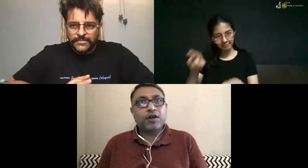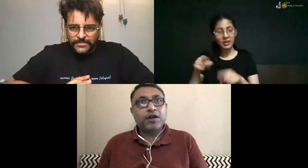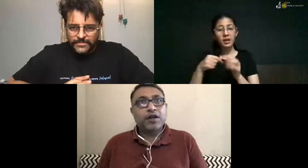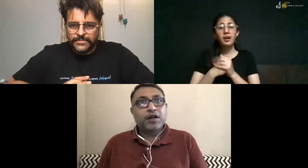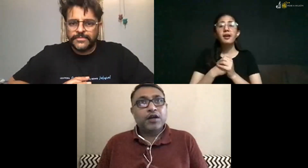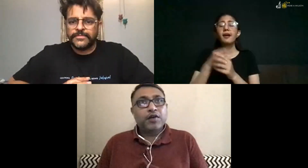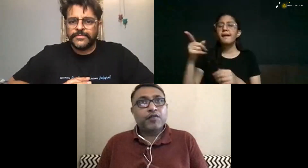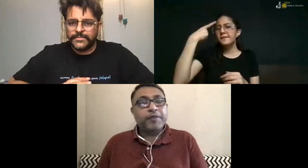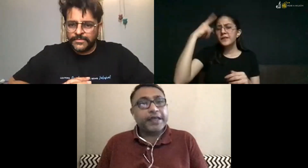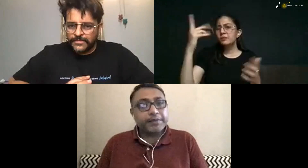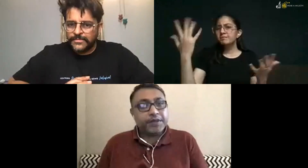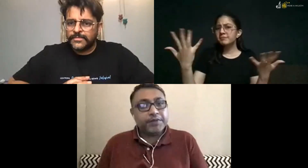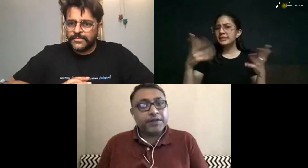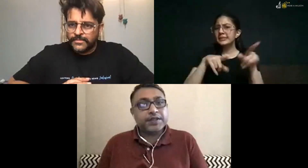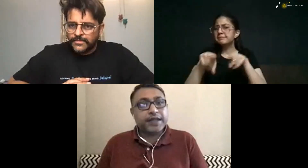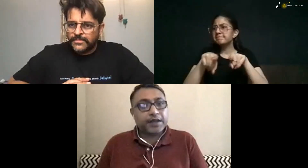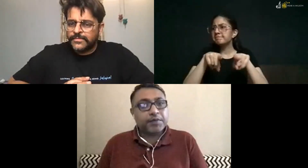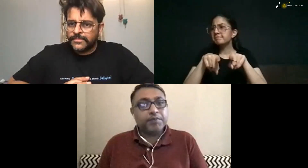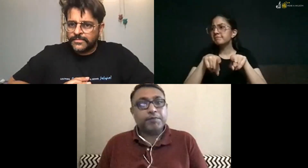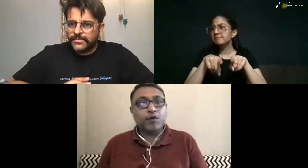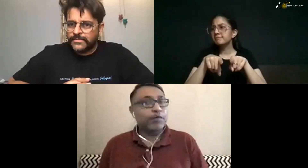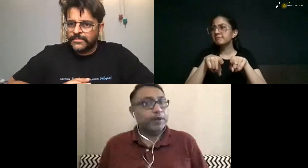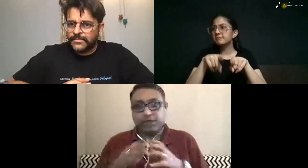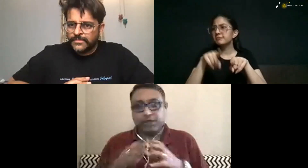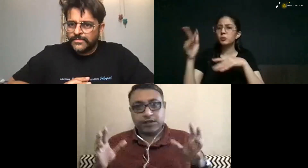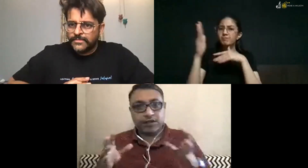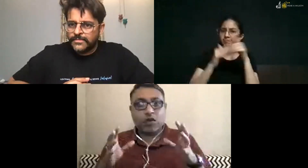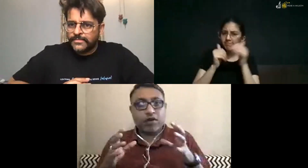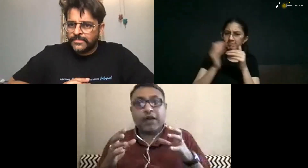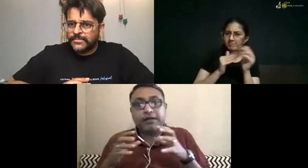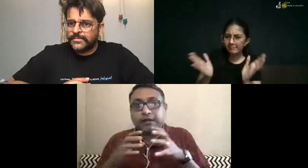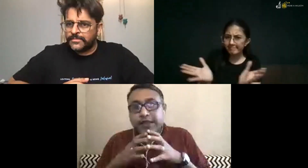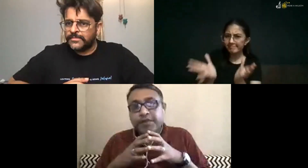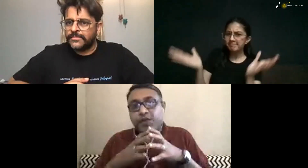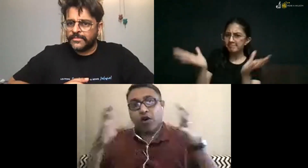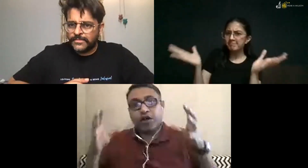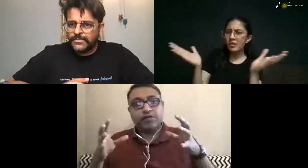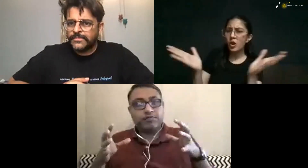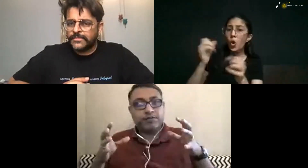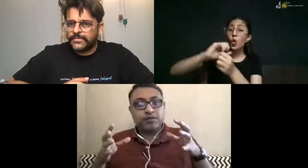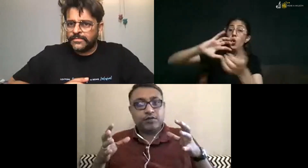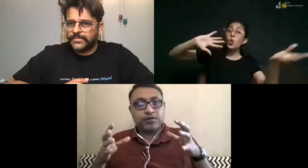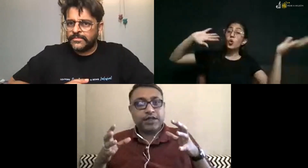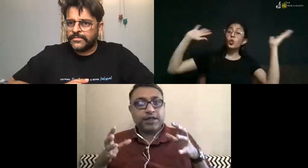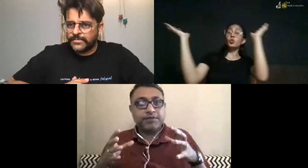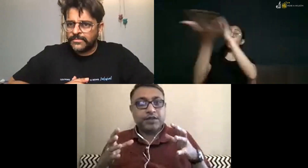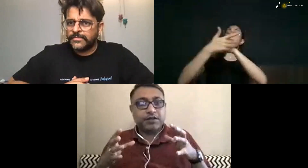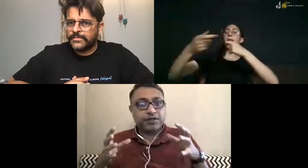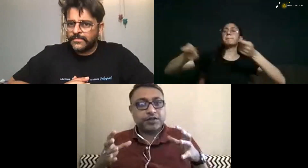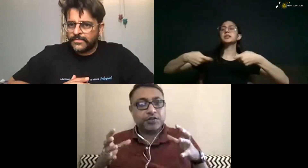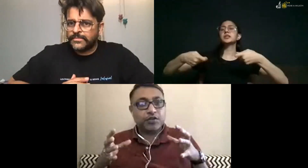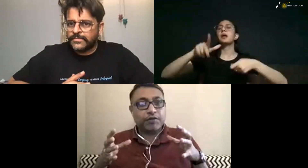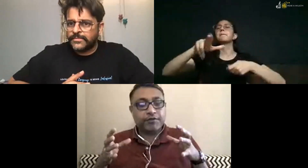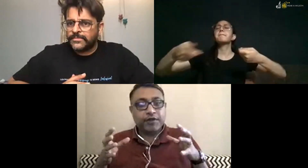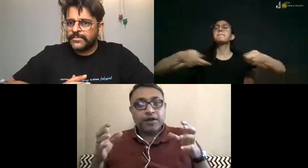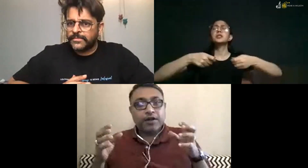for making people set up global businesses, not and think beyond the realms and